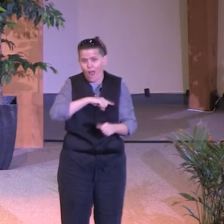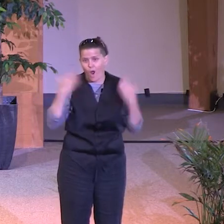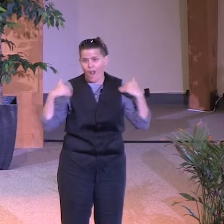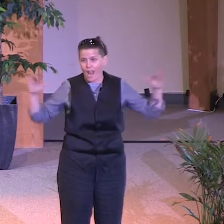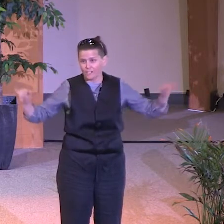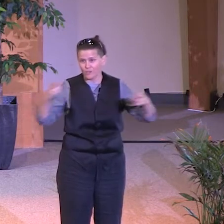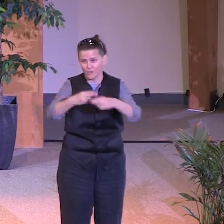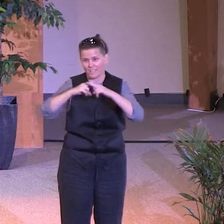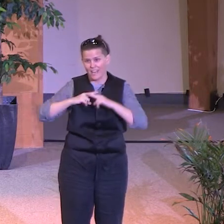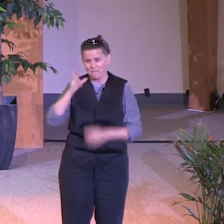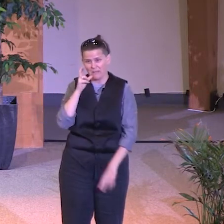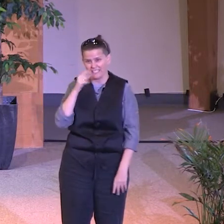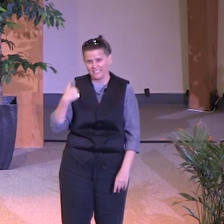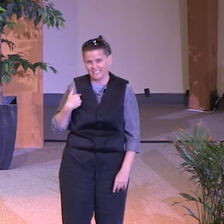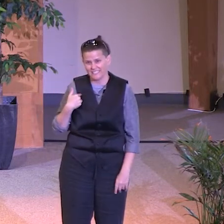known as Becca Cooper.